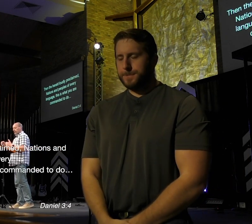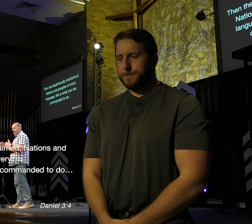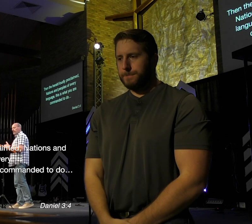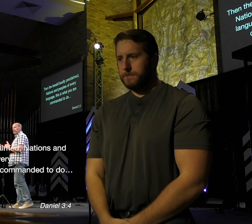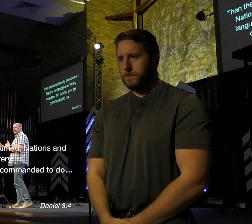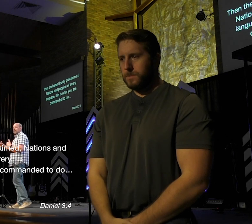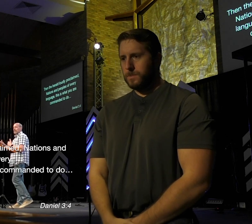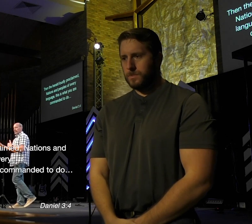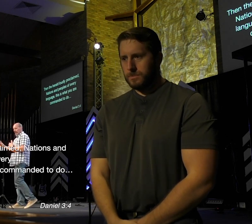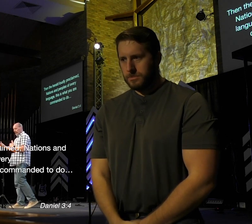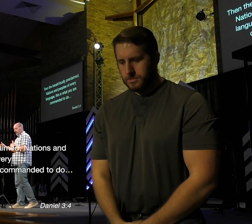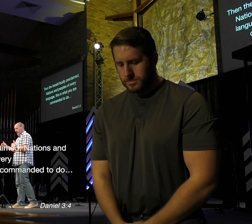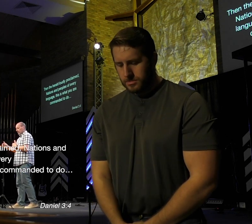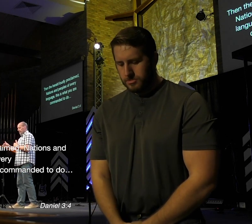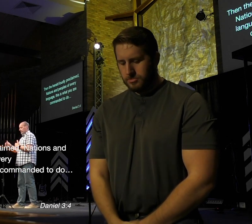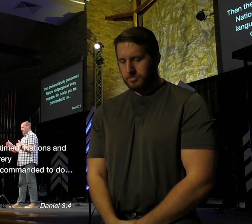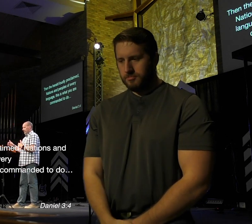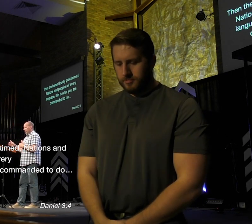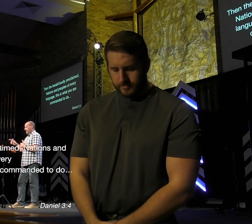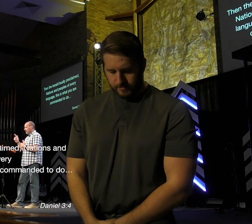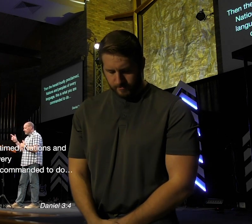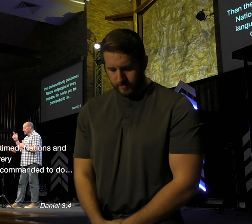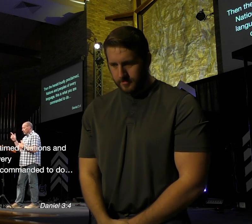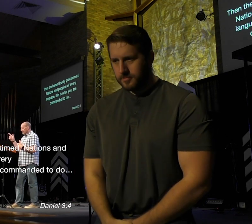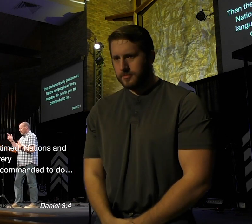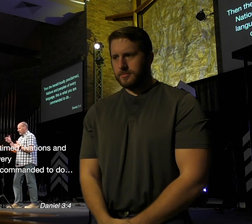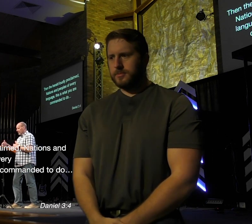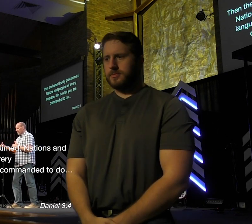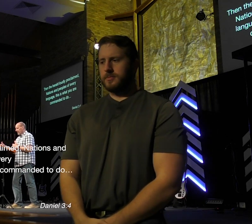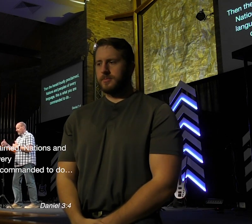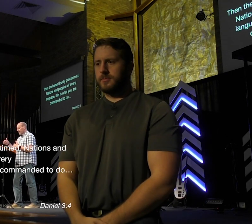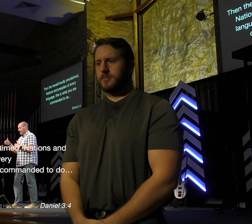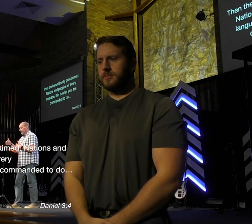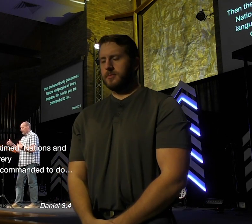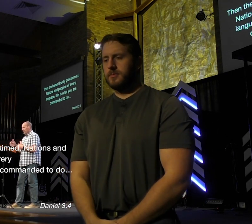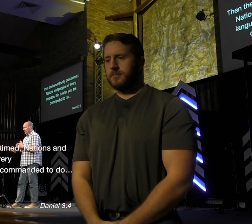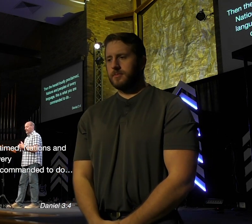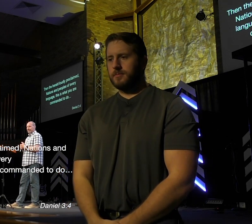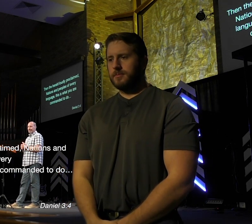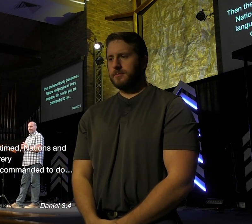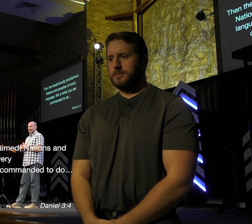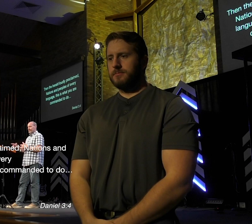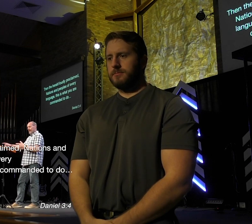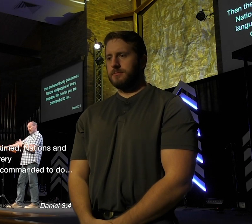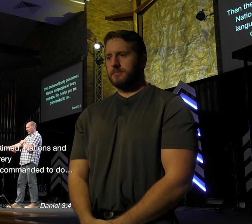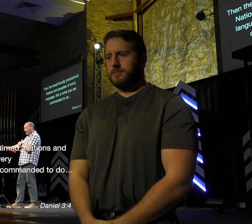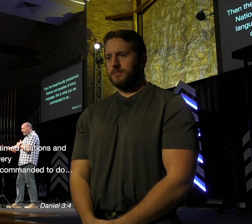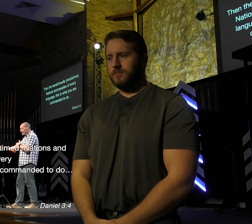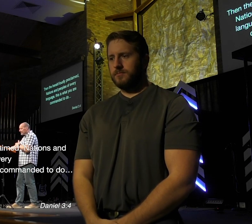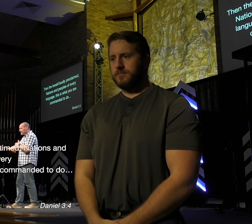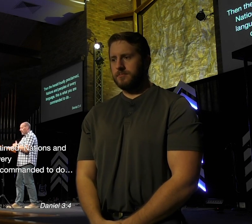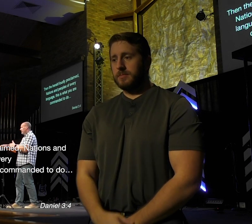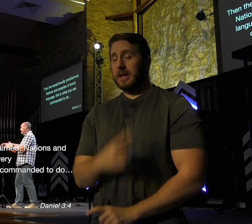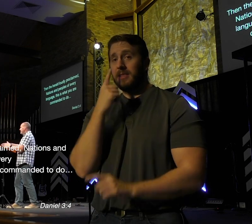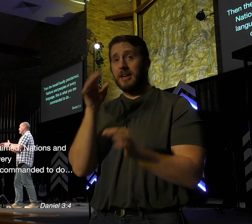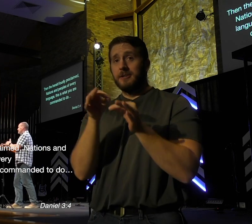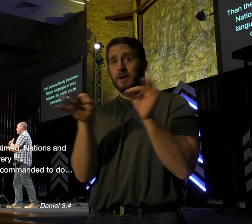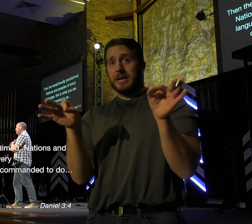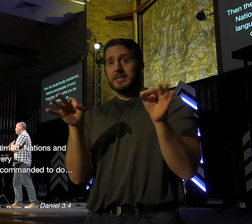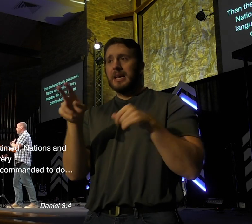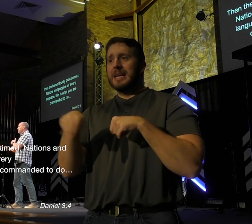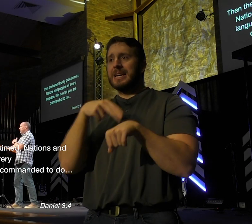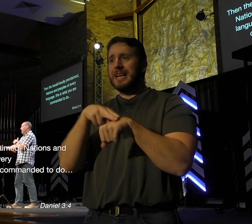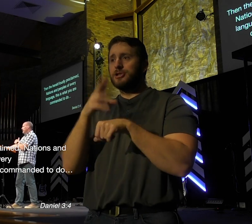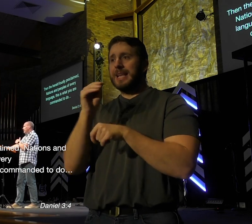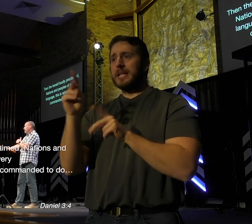nations and peoples of every language, this is what you are commanded to do. That phrase,